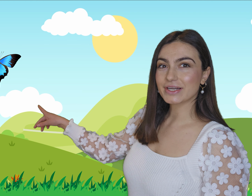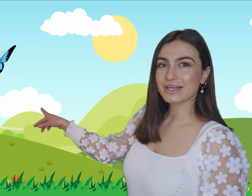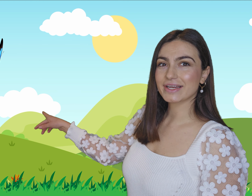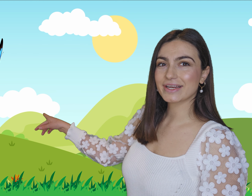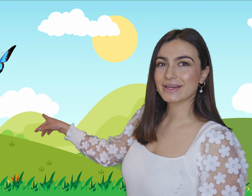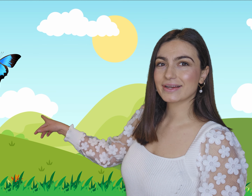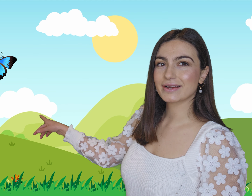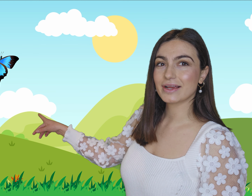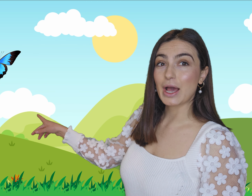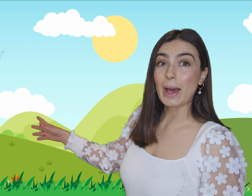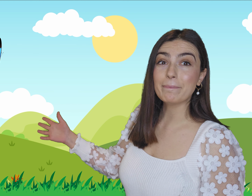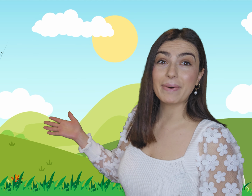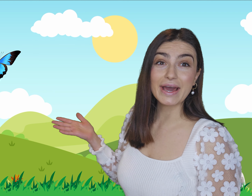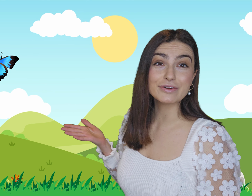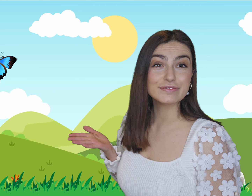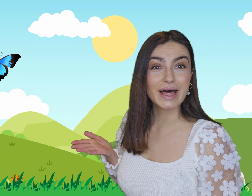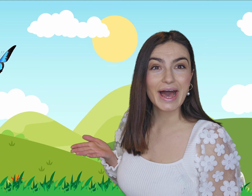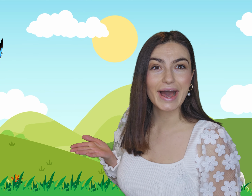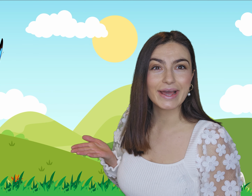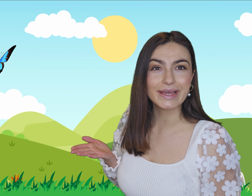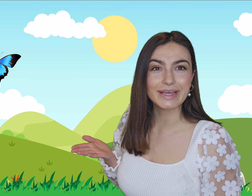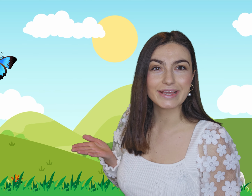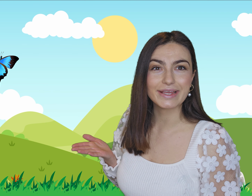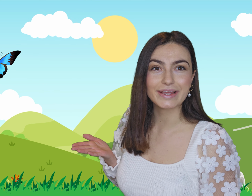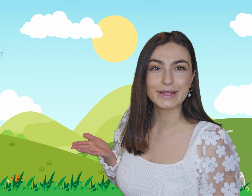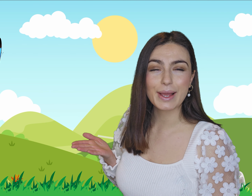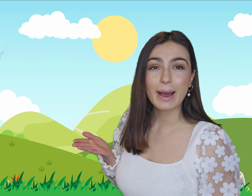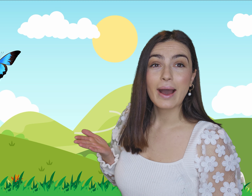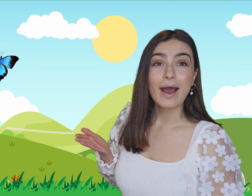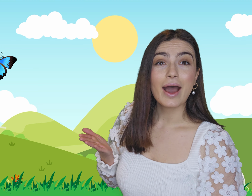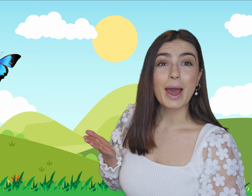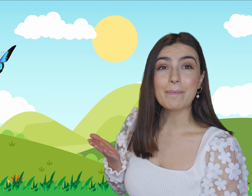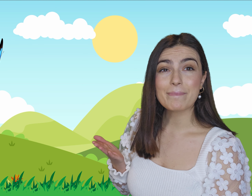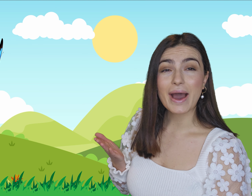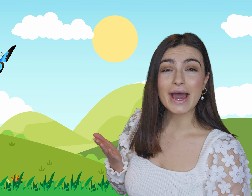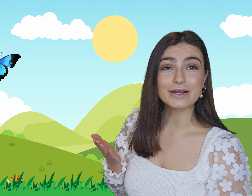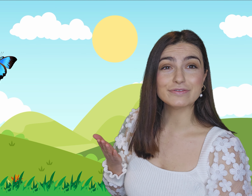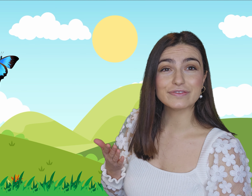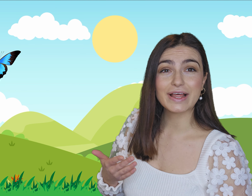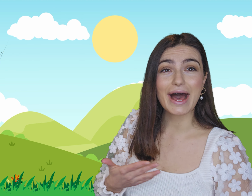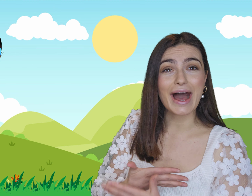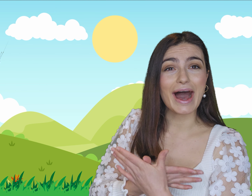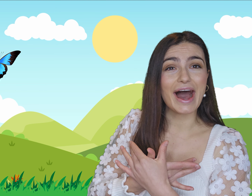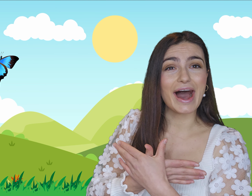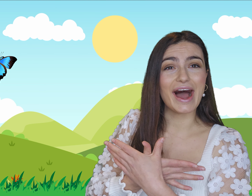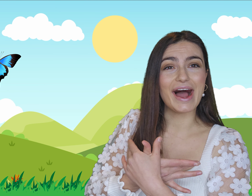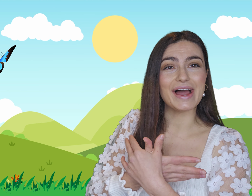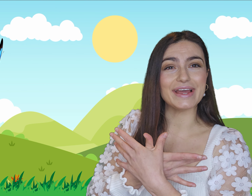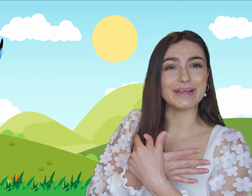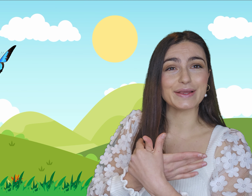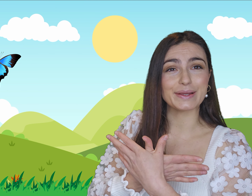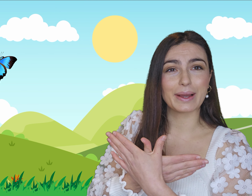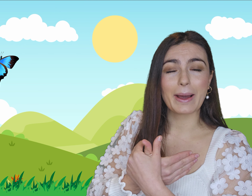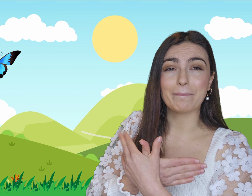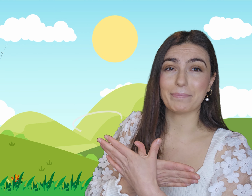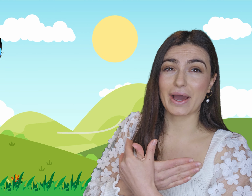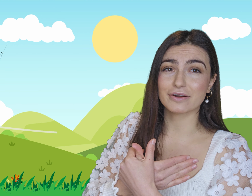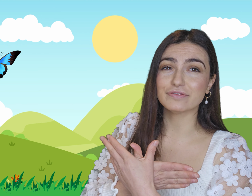a butterfly butterfly butterflies